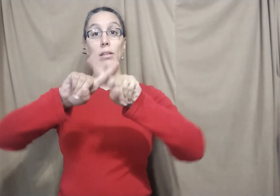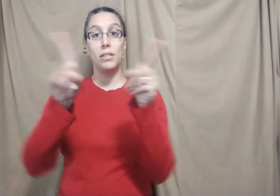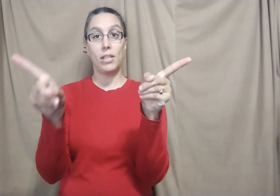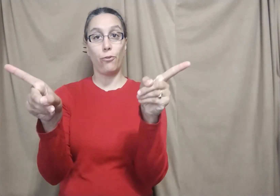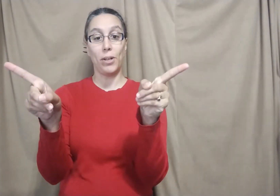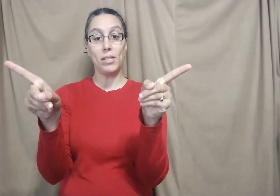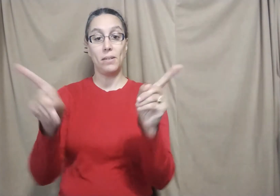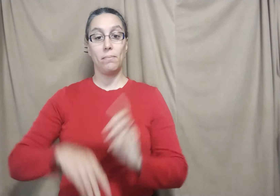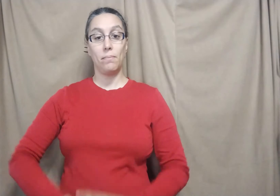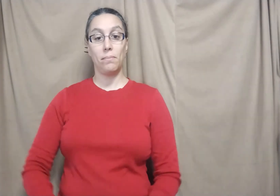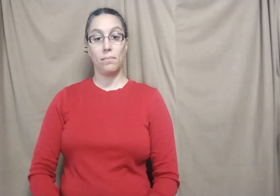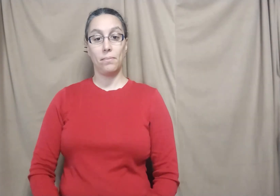different,